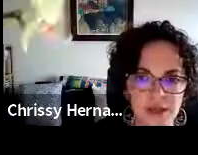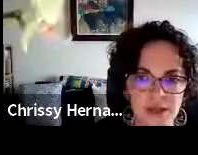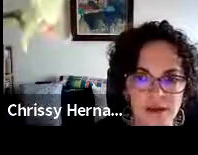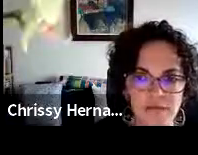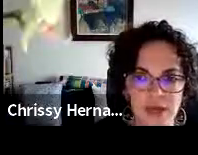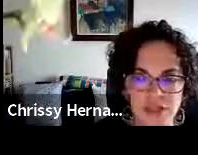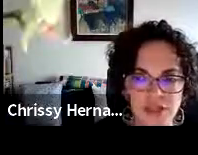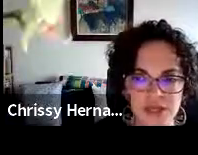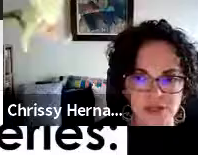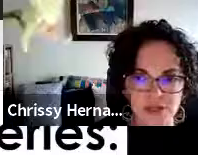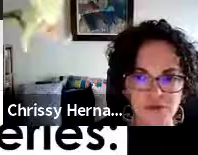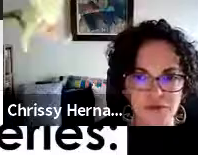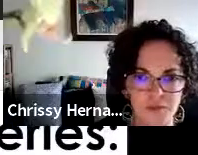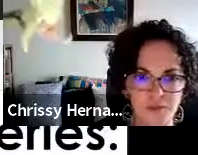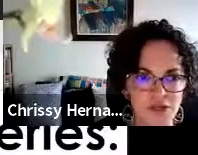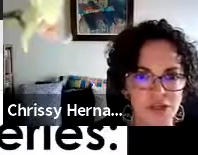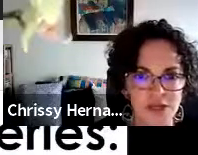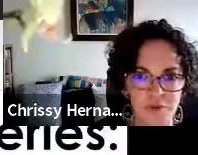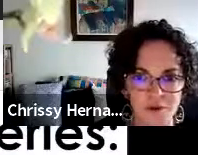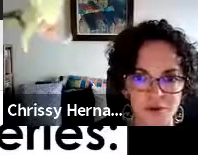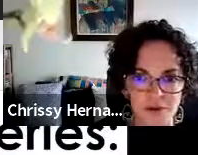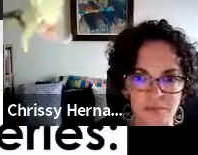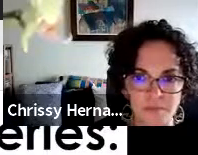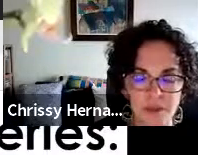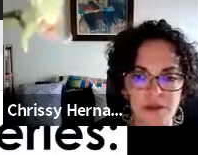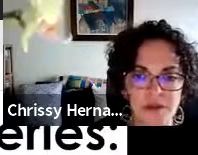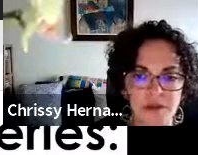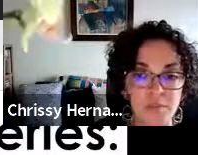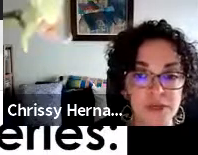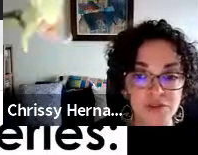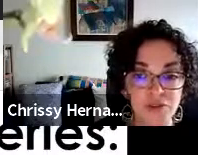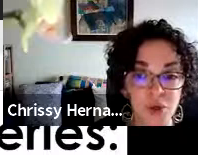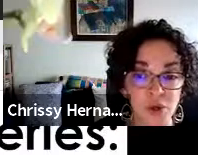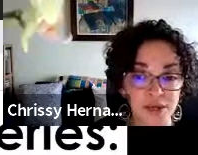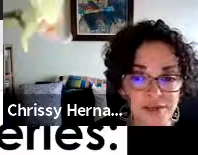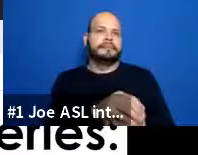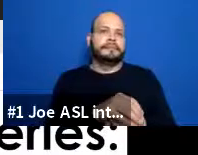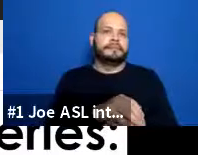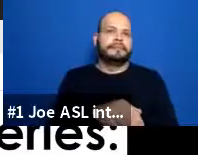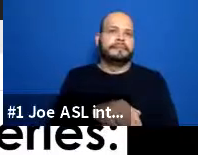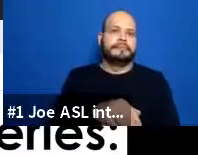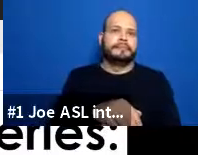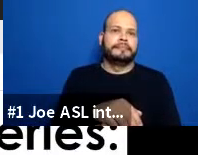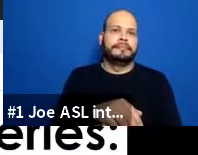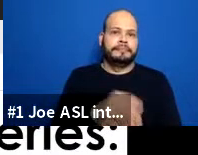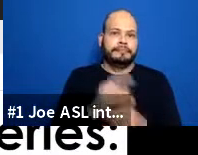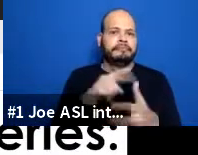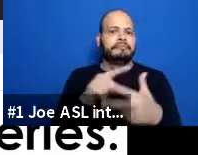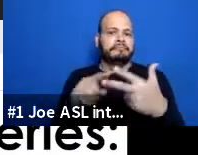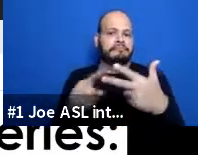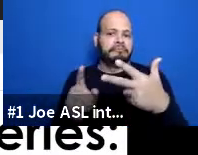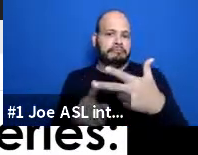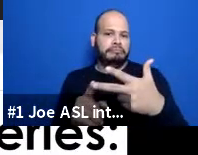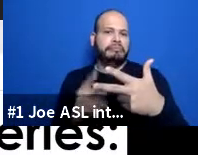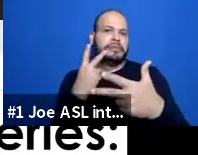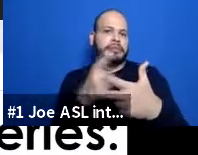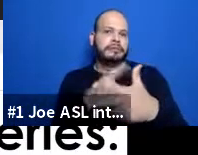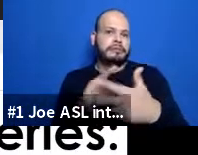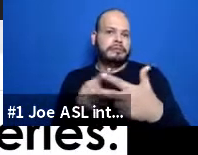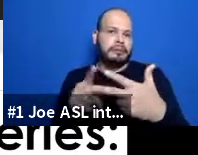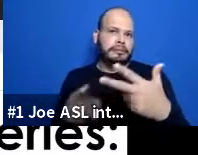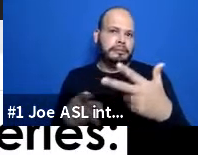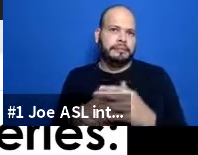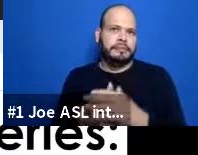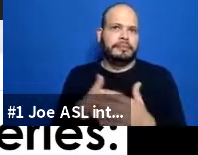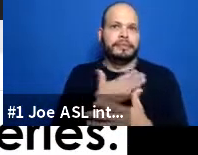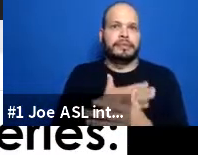People site of the Education for Liberation Network. Please join us and spread the word about our upcoming